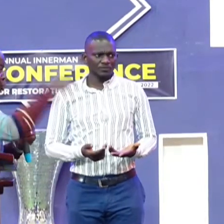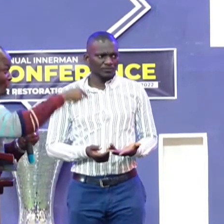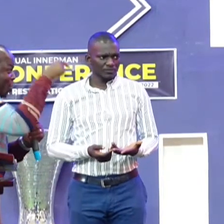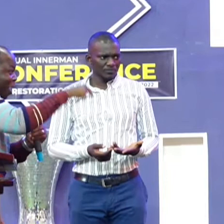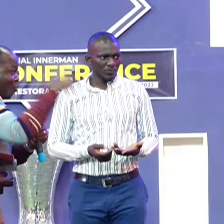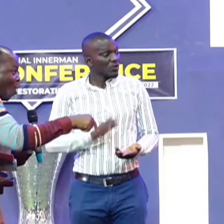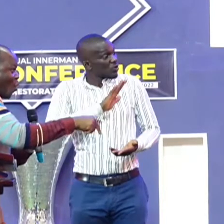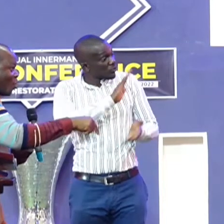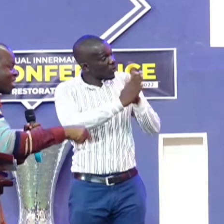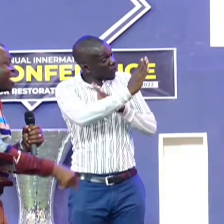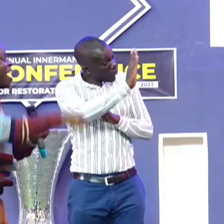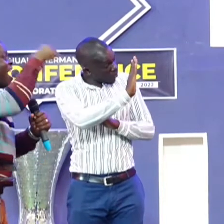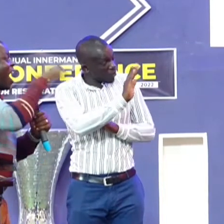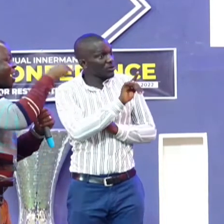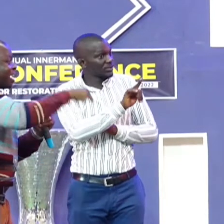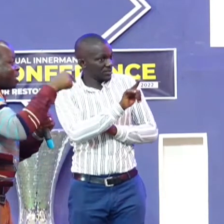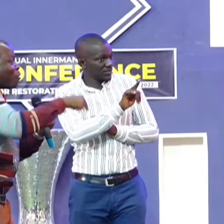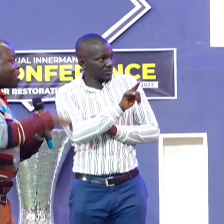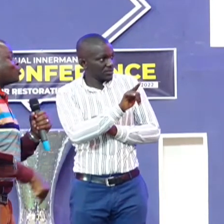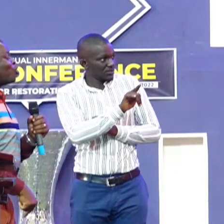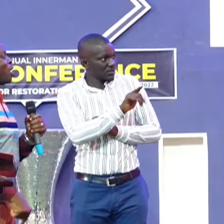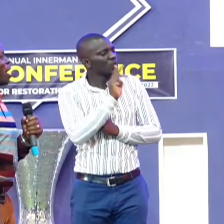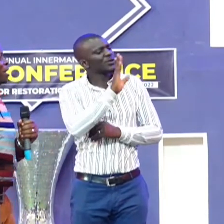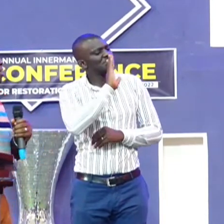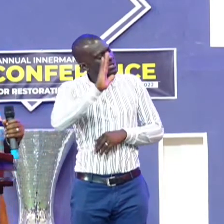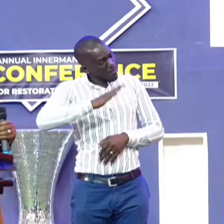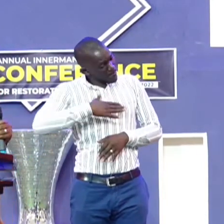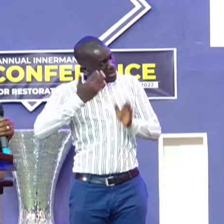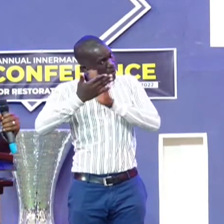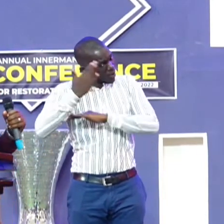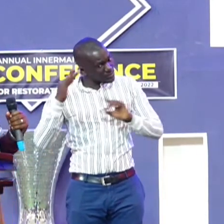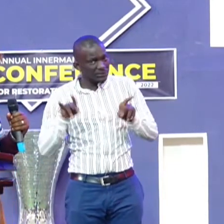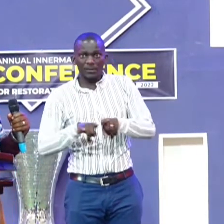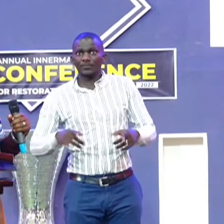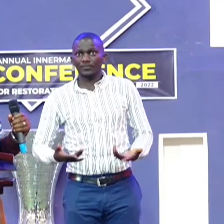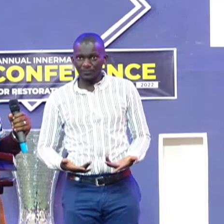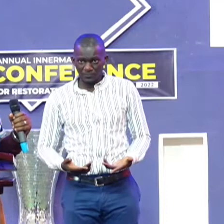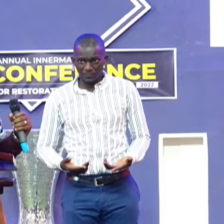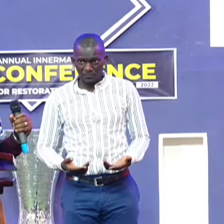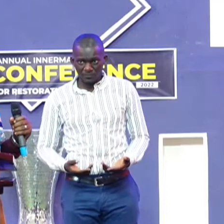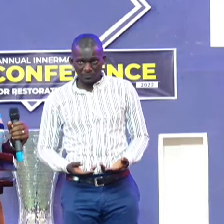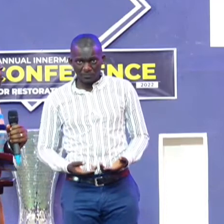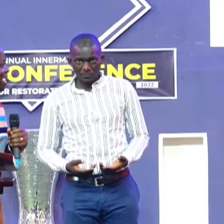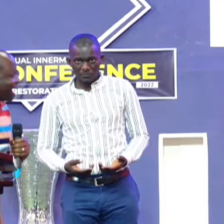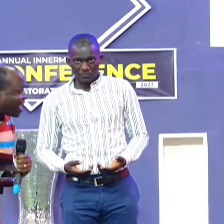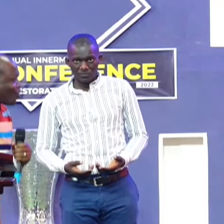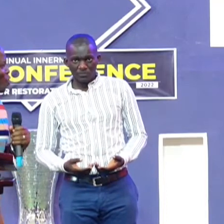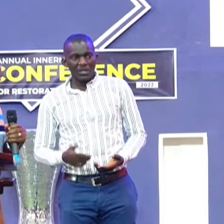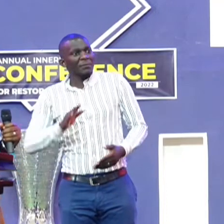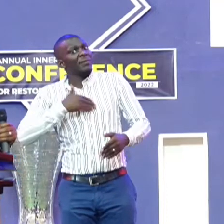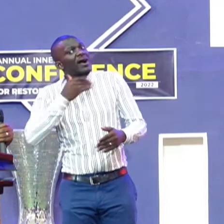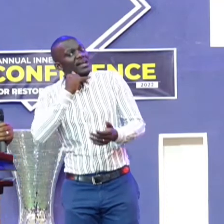will Katonda be my people. Wo. And your God agenda kuba Katonda wangu. Will be my God. Bawanga alina Katonda gwe yayogerangako.